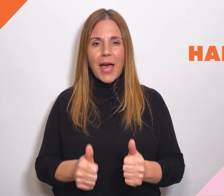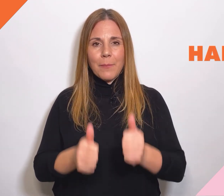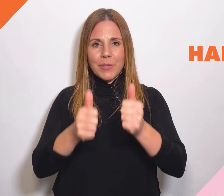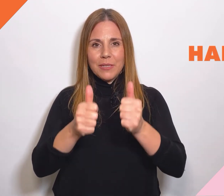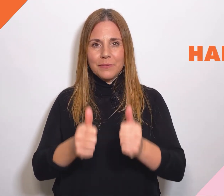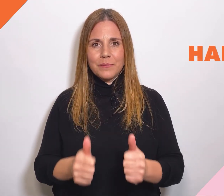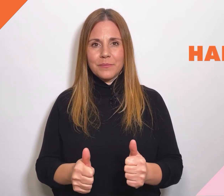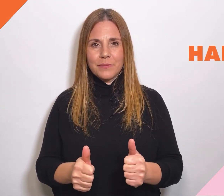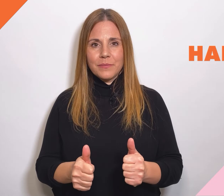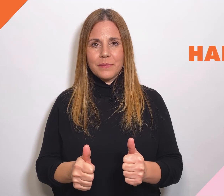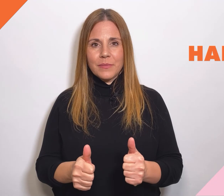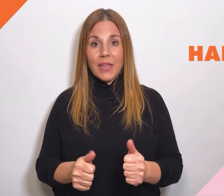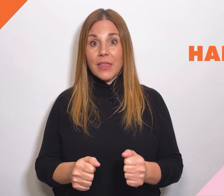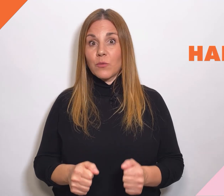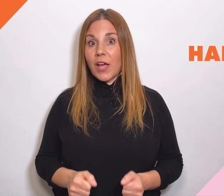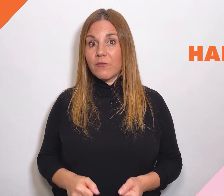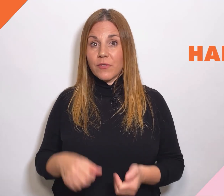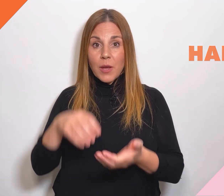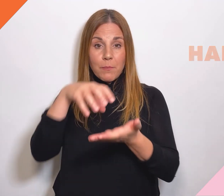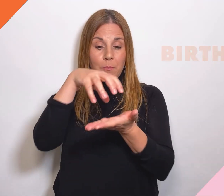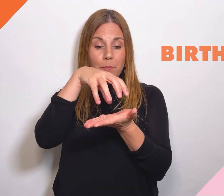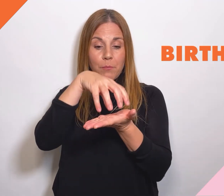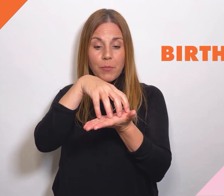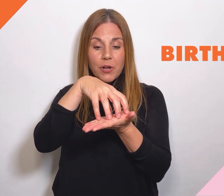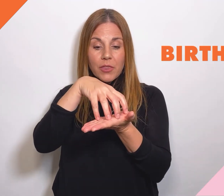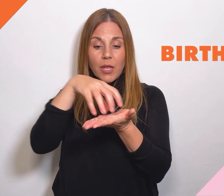Happy, then we have birthday,